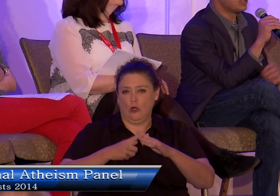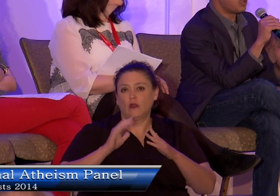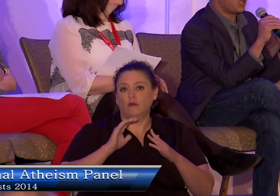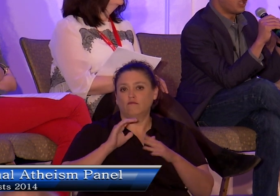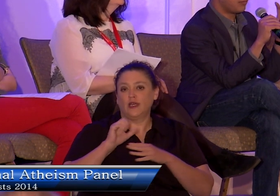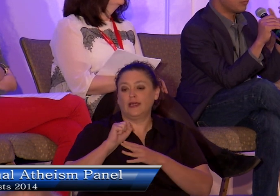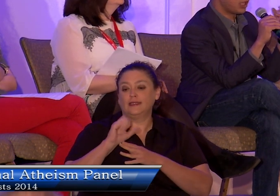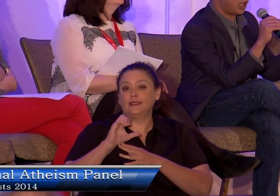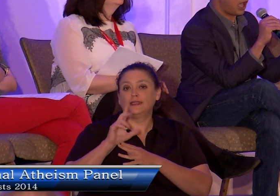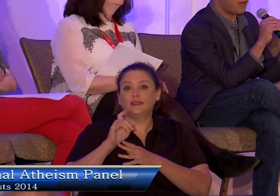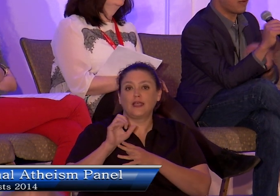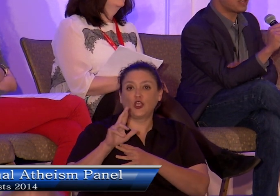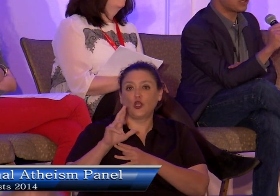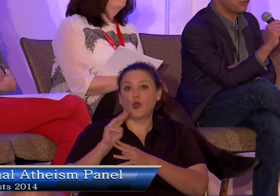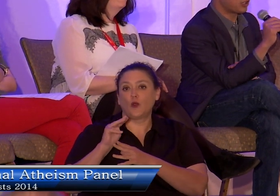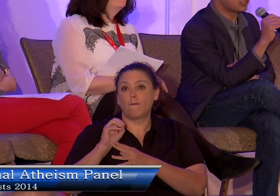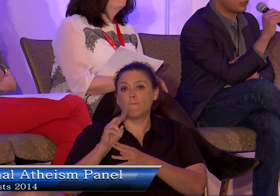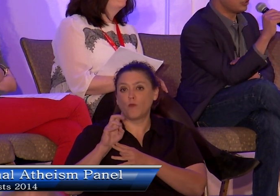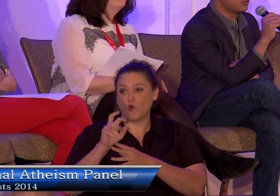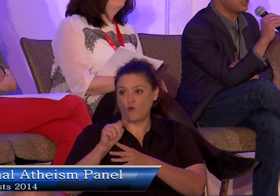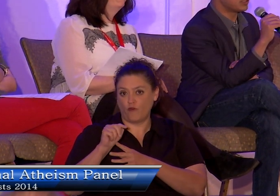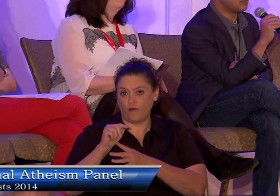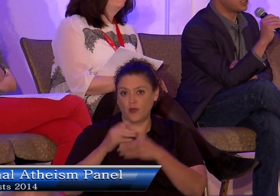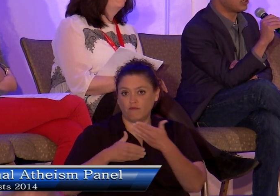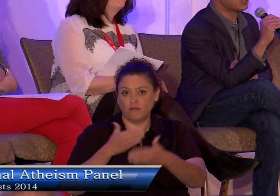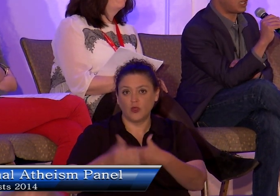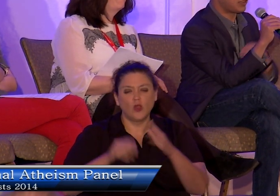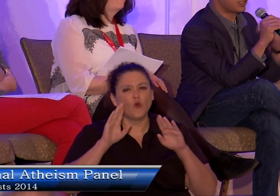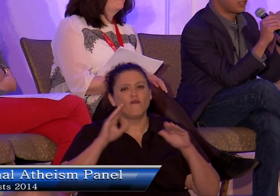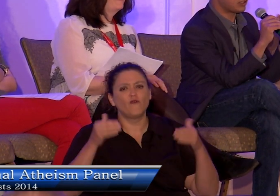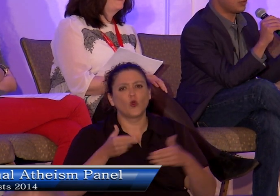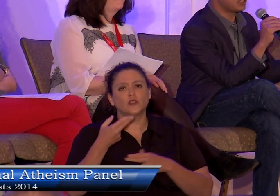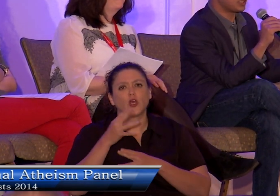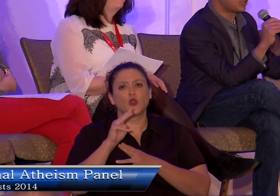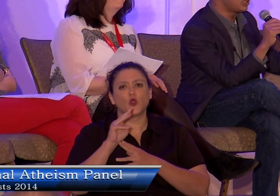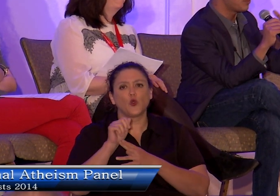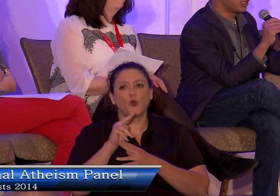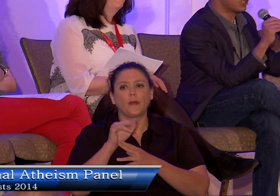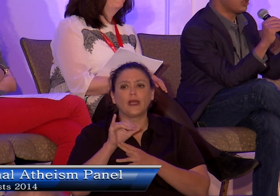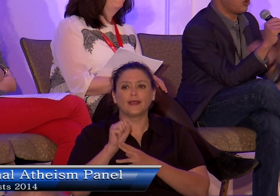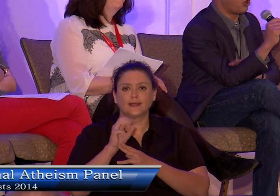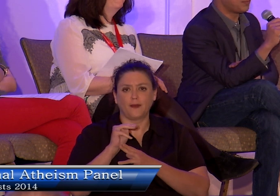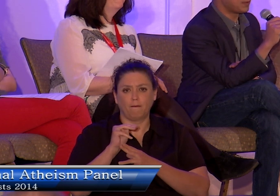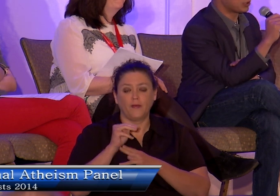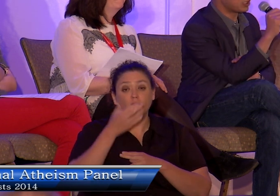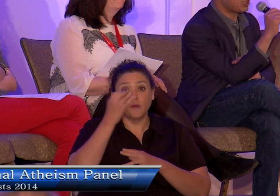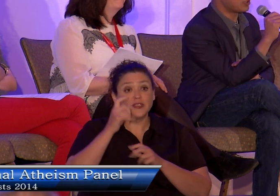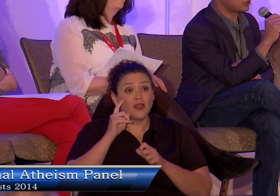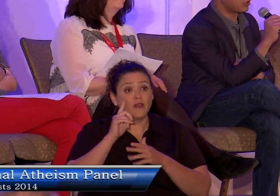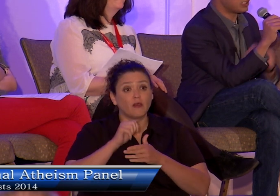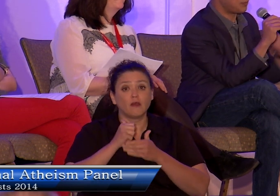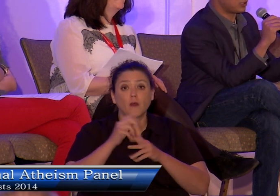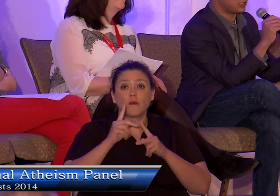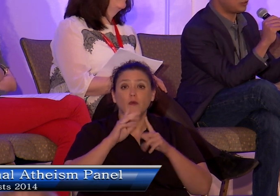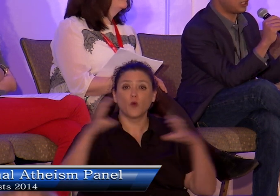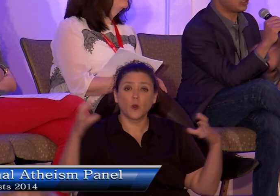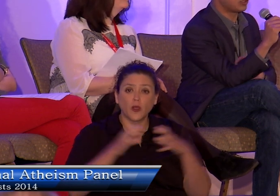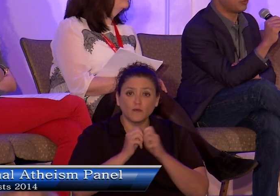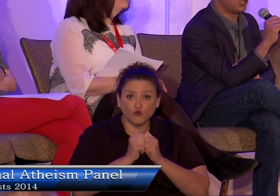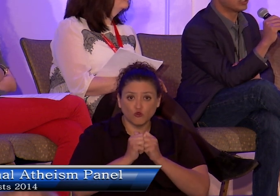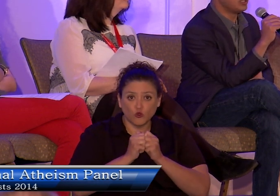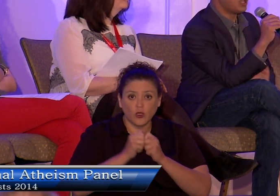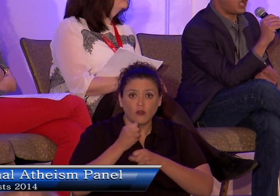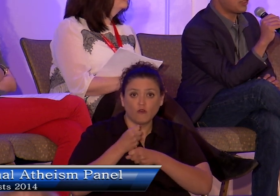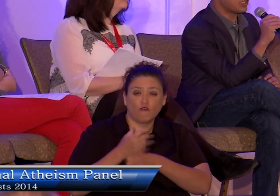as I'm very much focused on humanism, because I think that humanism can bring all people together to create a positive change